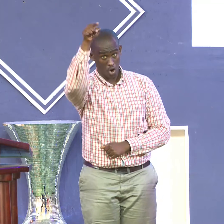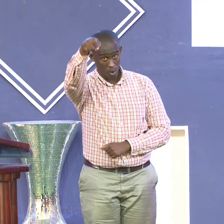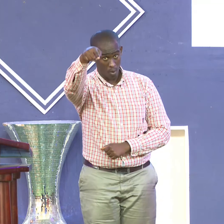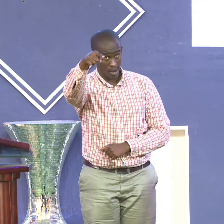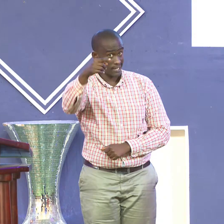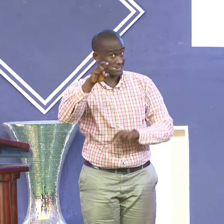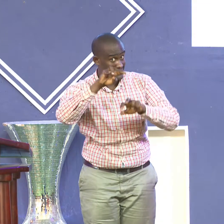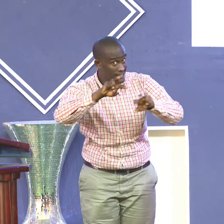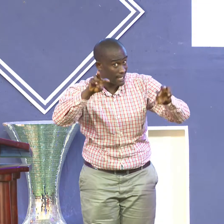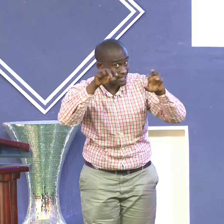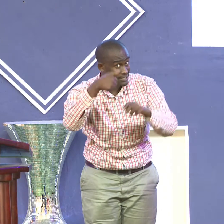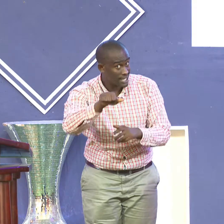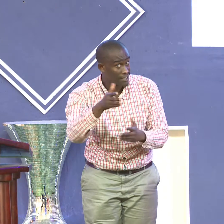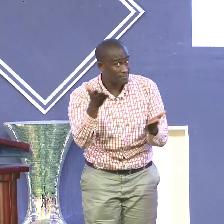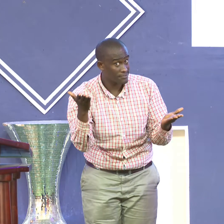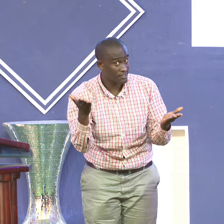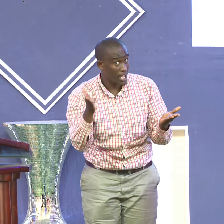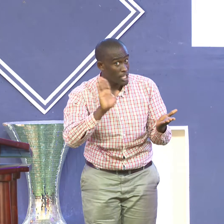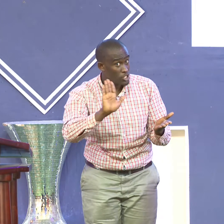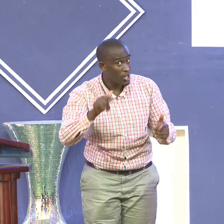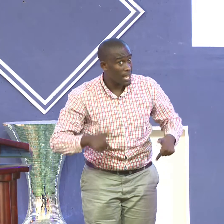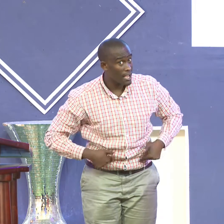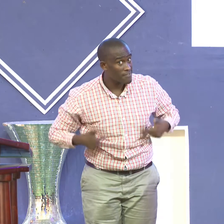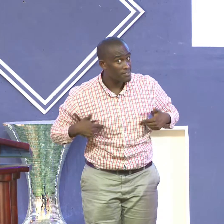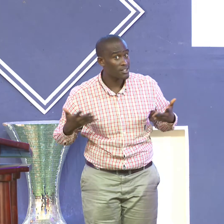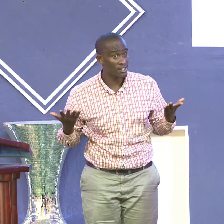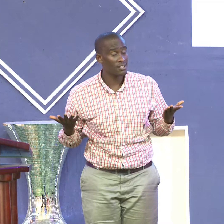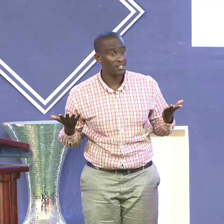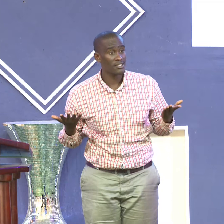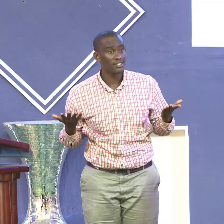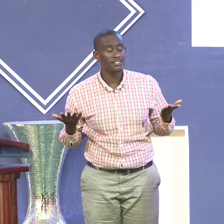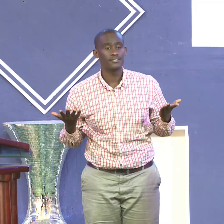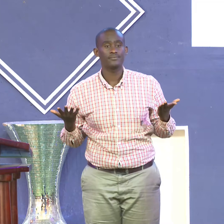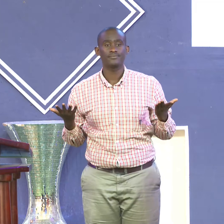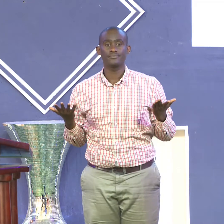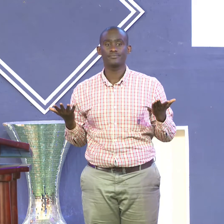You must go back and look keenly in your life.